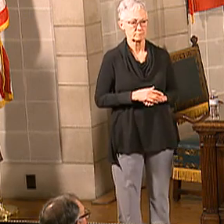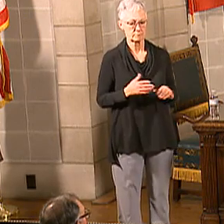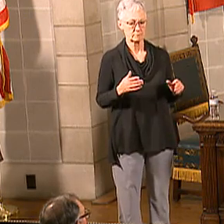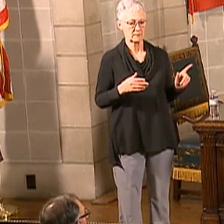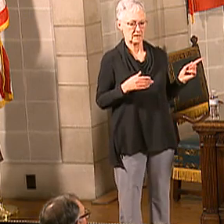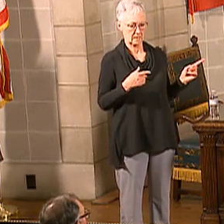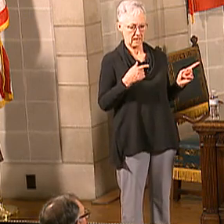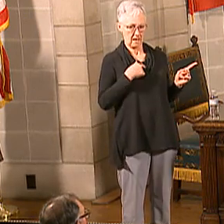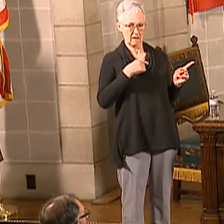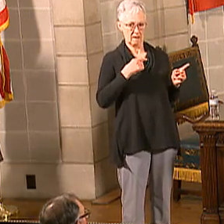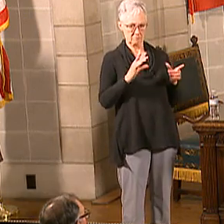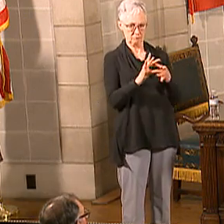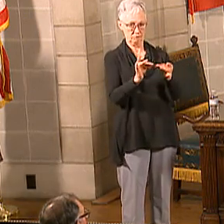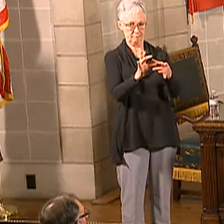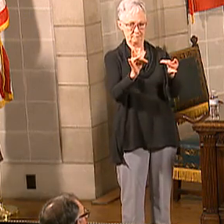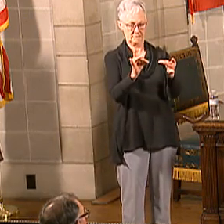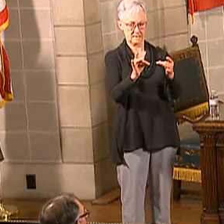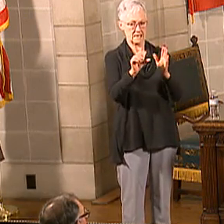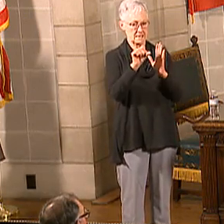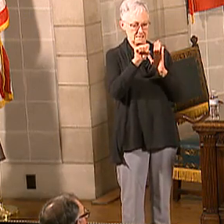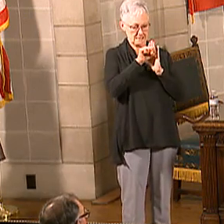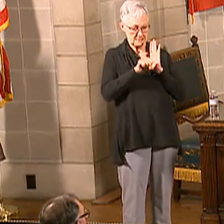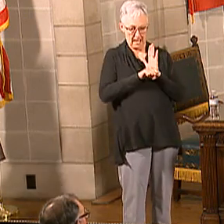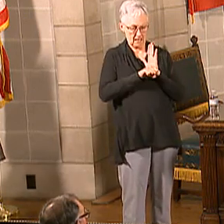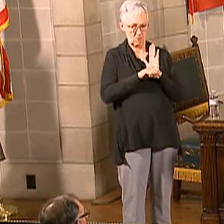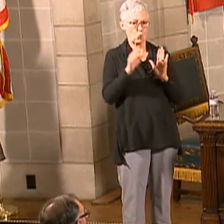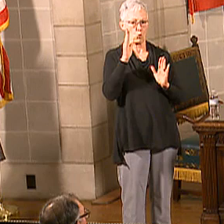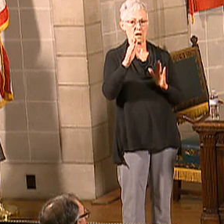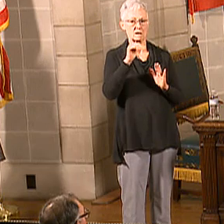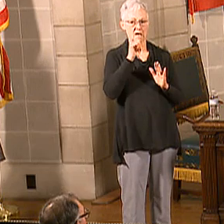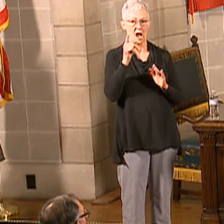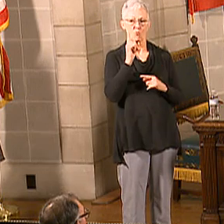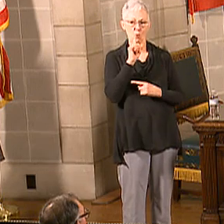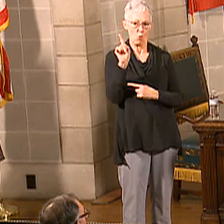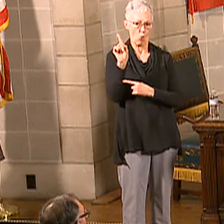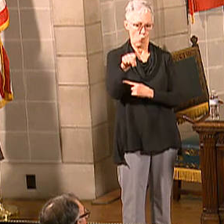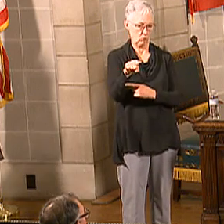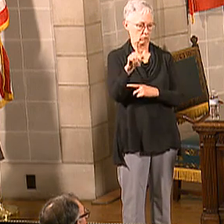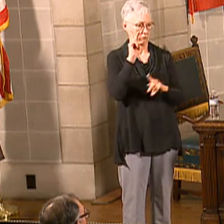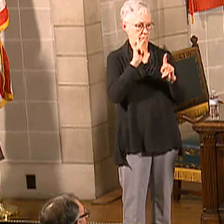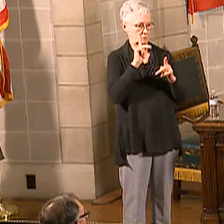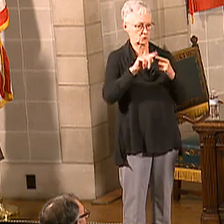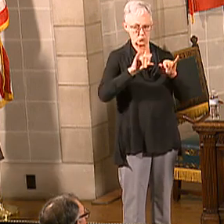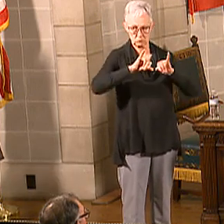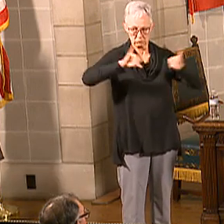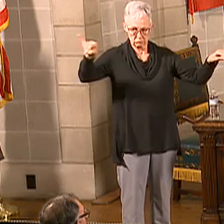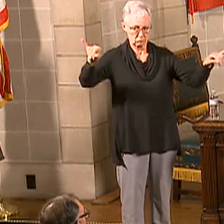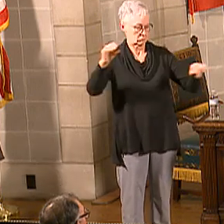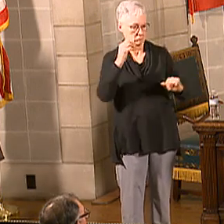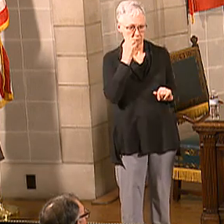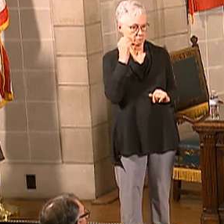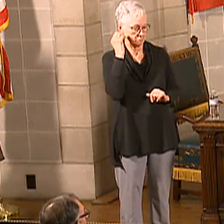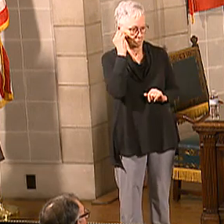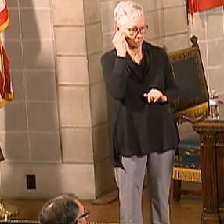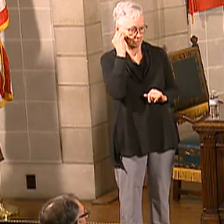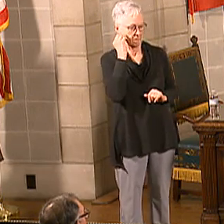be issuing shelter-in-place order, and what about counties doing that? And, we just want to